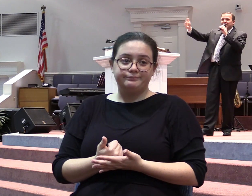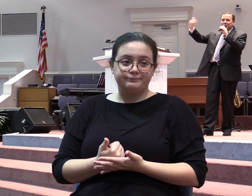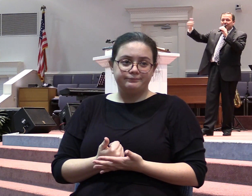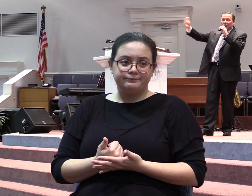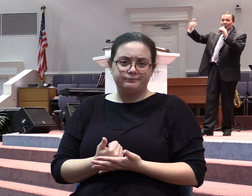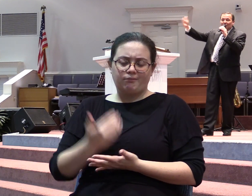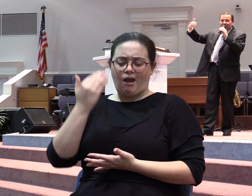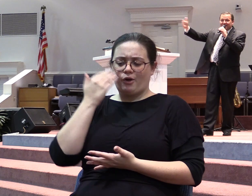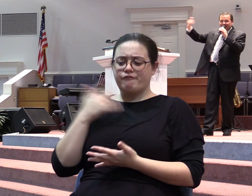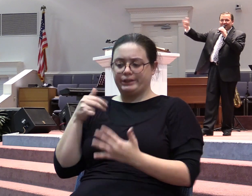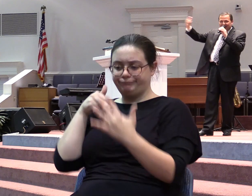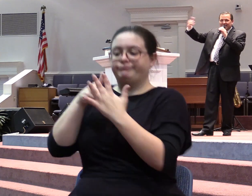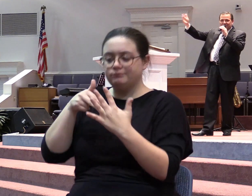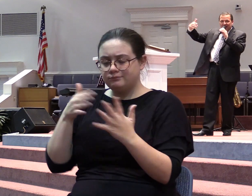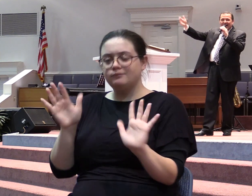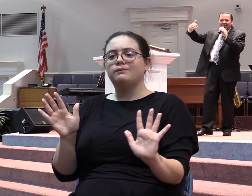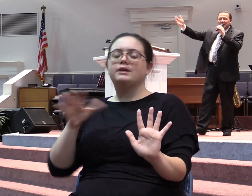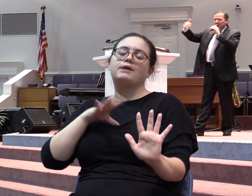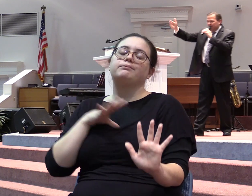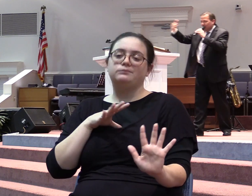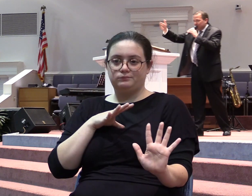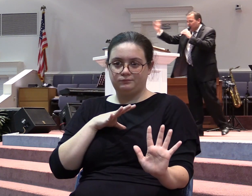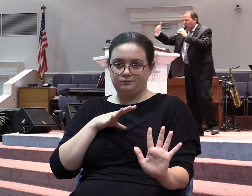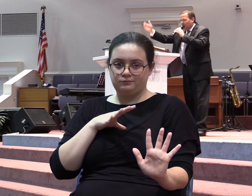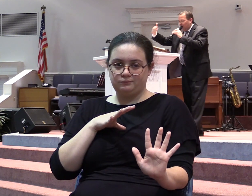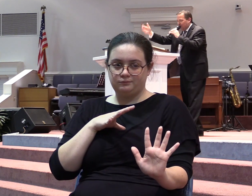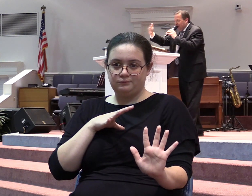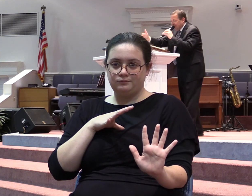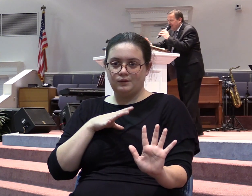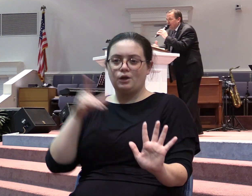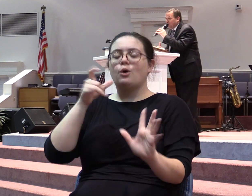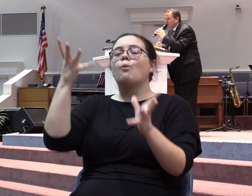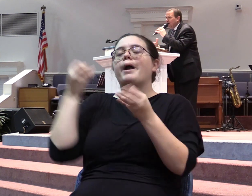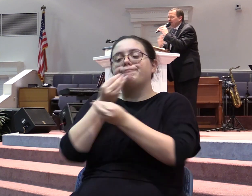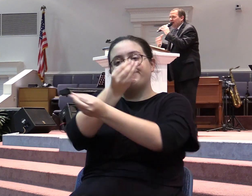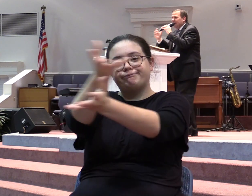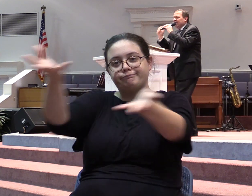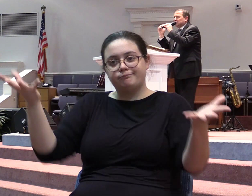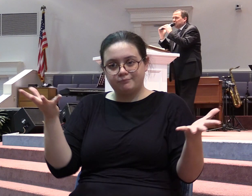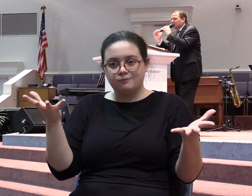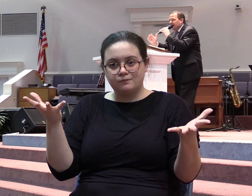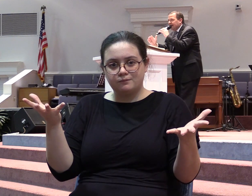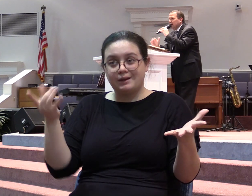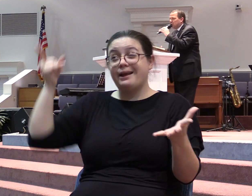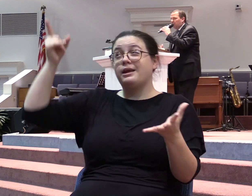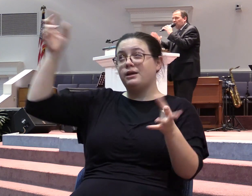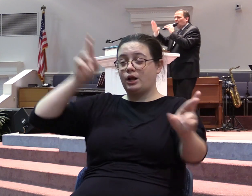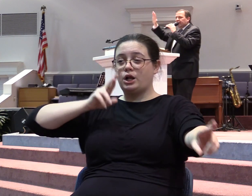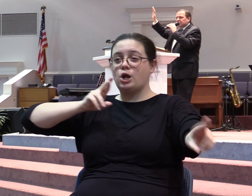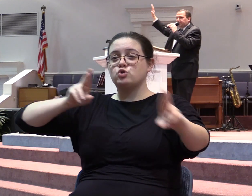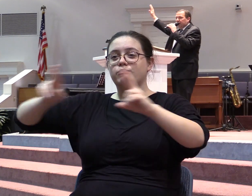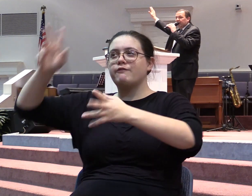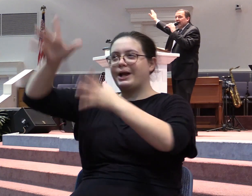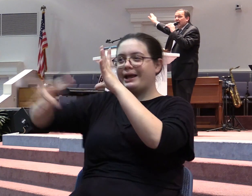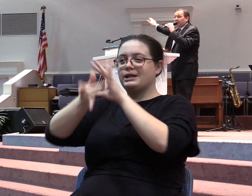We'd hit a brick wall right there, and that's fine, because the Lord wanted me to tell you that He is ready to pour